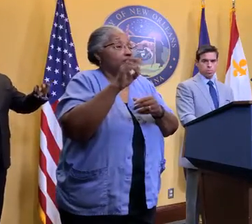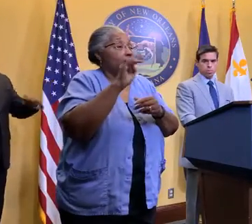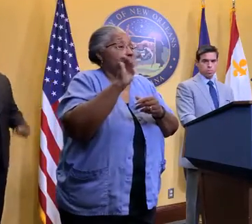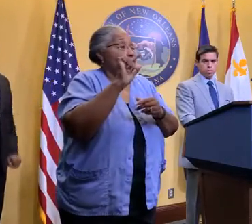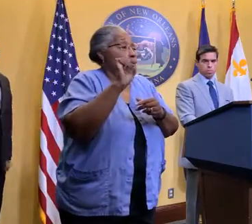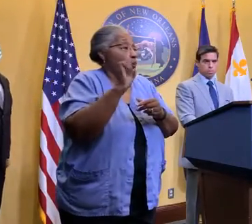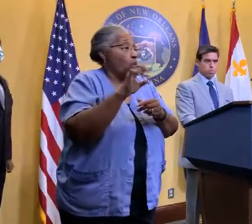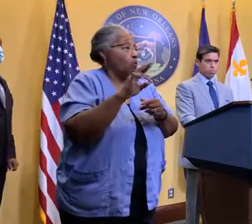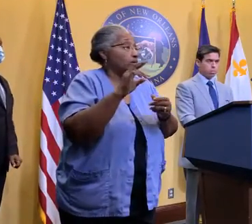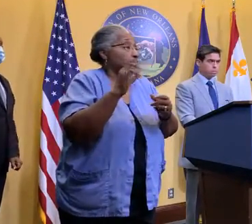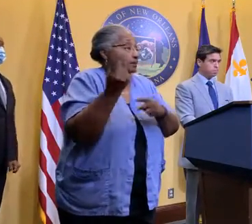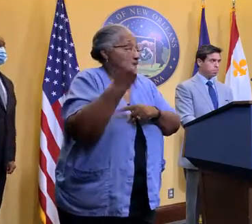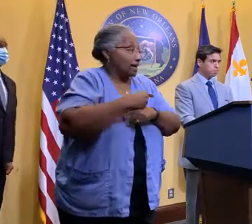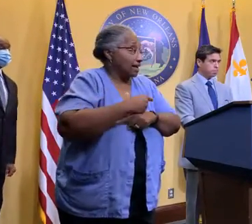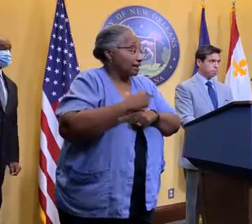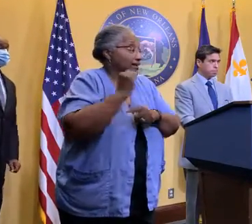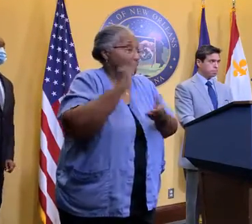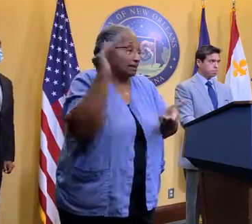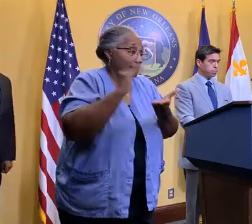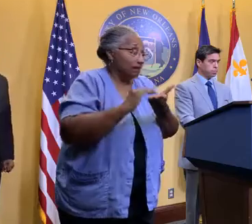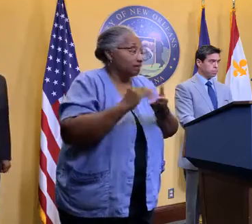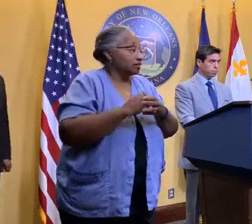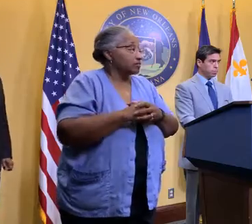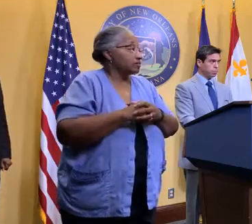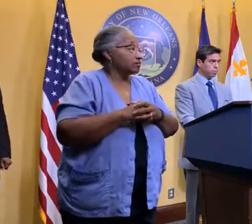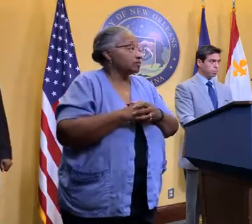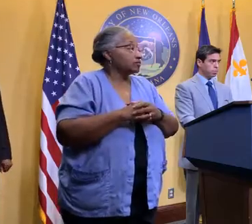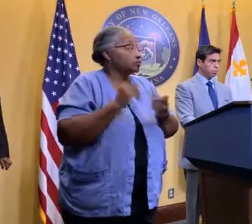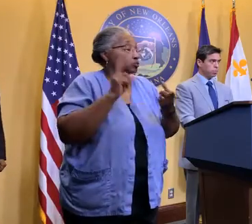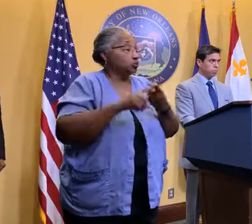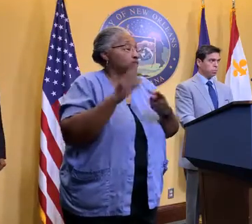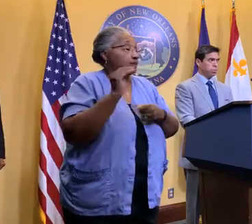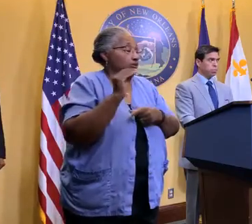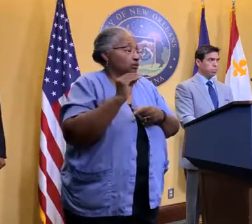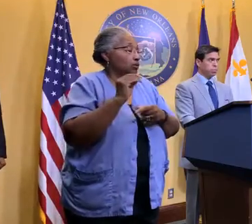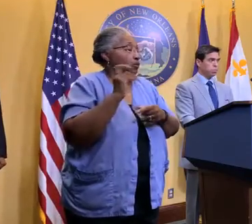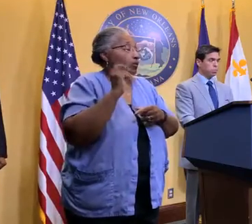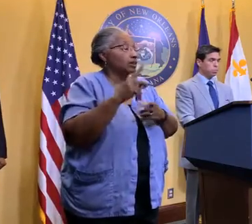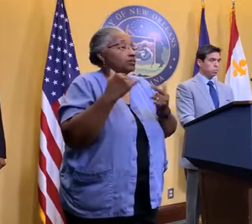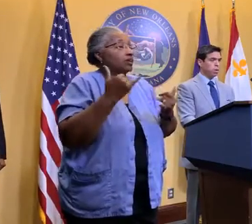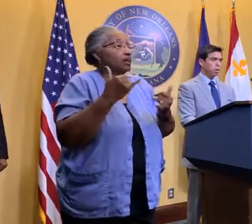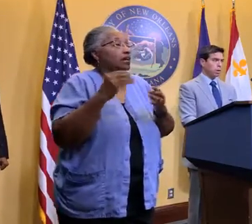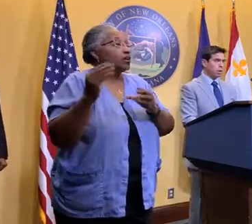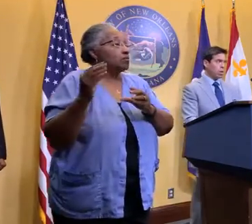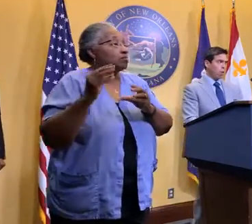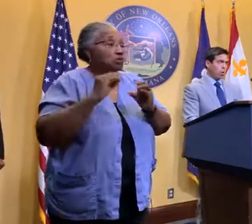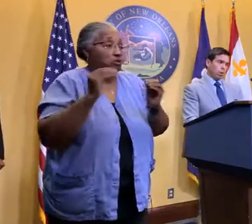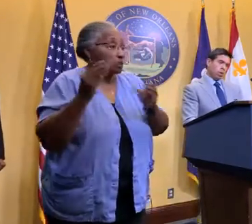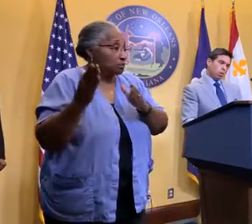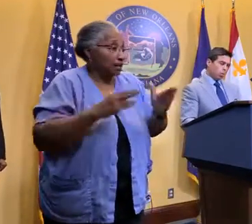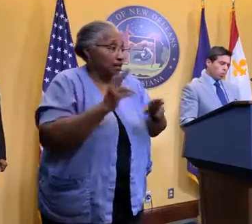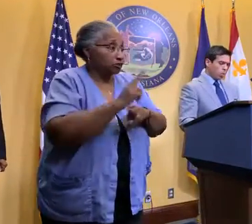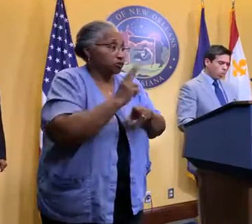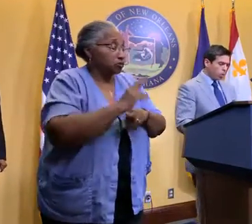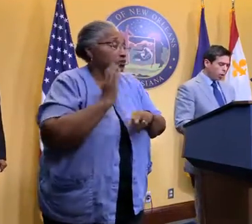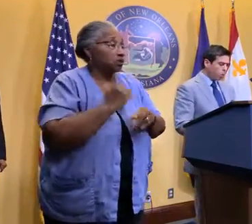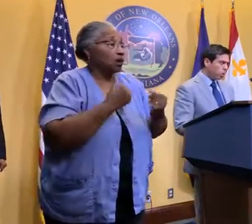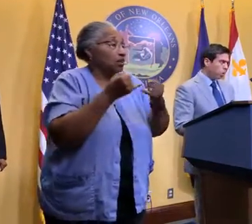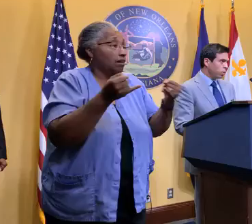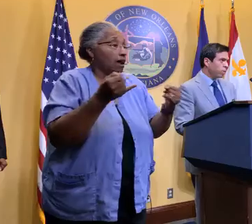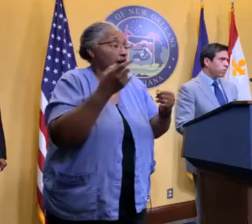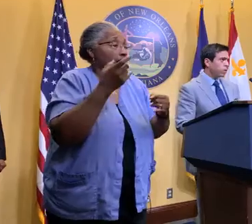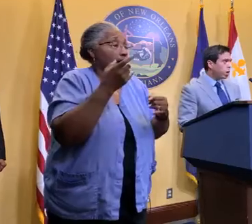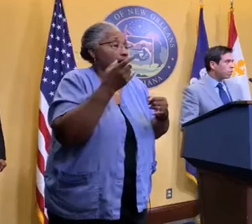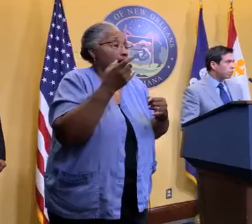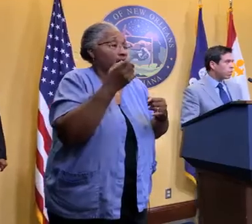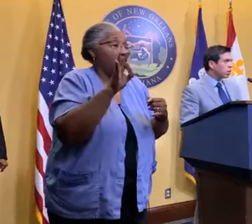to a zero sum from there. And at this point, there's no plan to use the line of credit for this year, that'll be for next year,